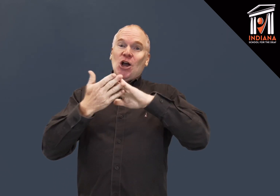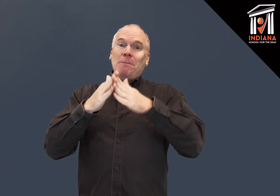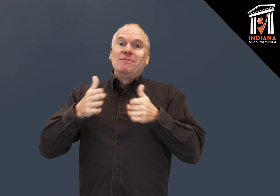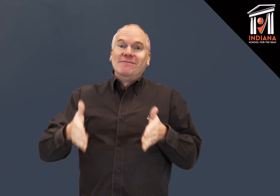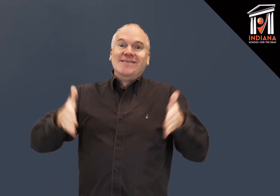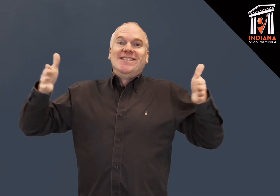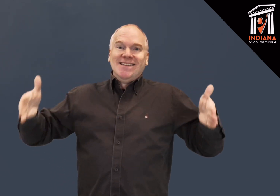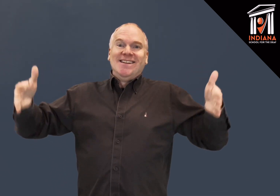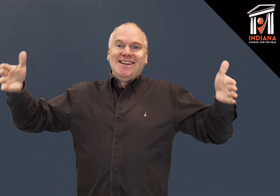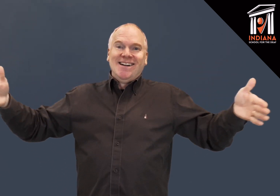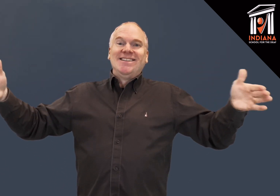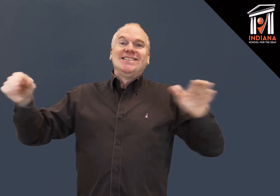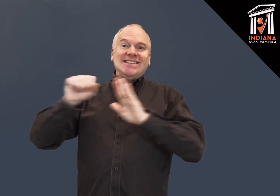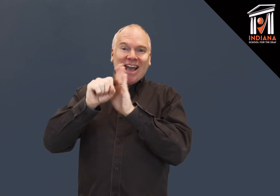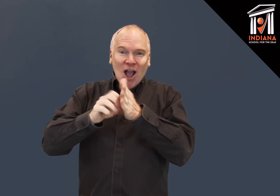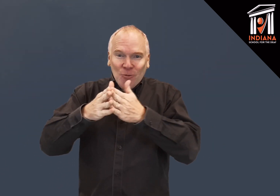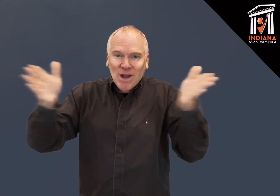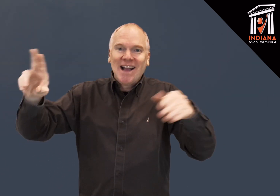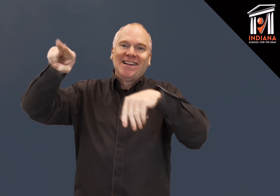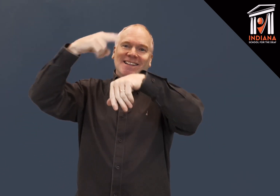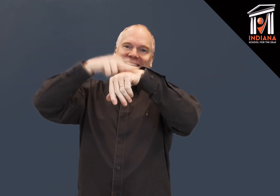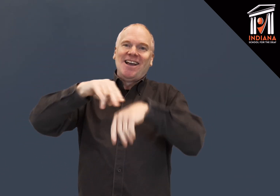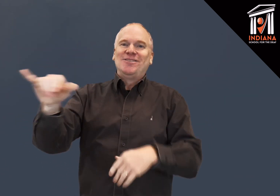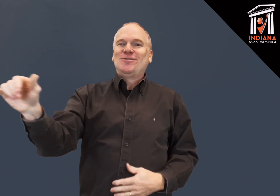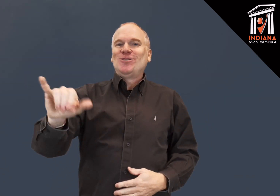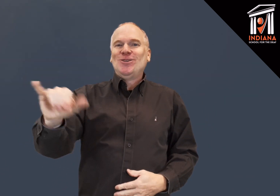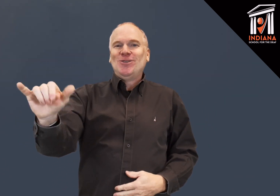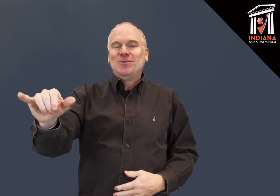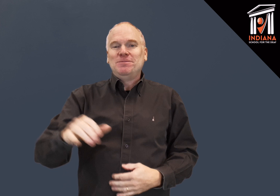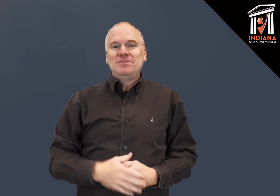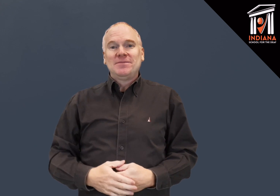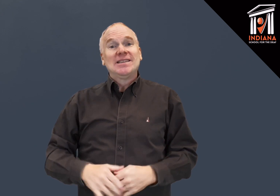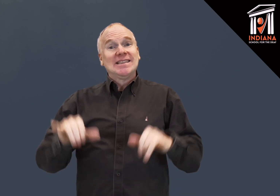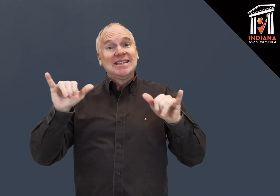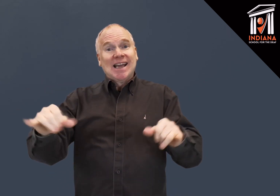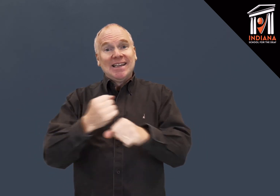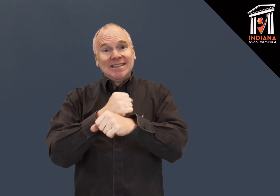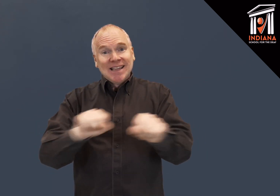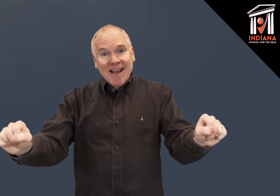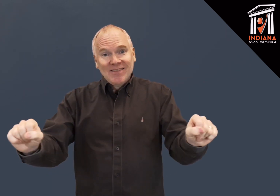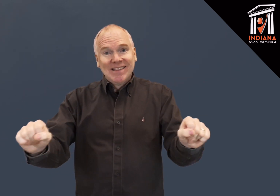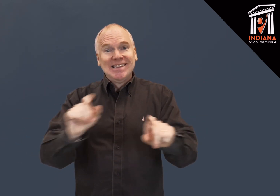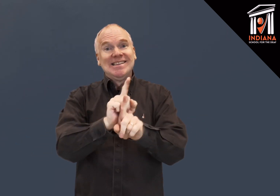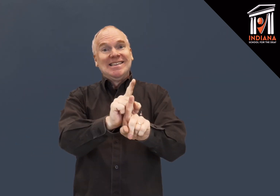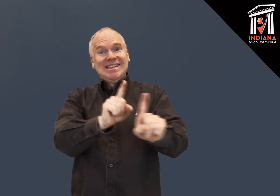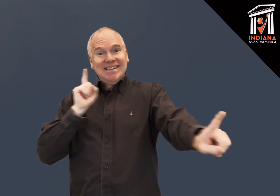because we care about each and every one of us. And that has broad-reaching ramifications to the